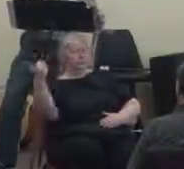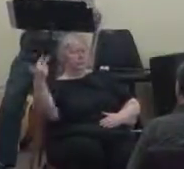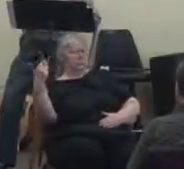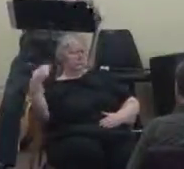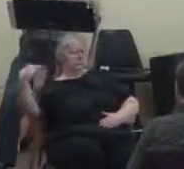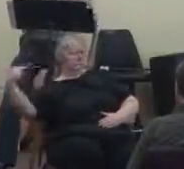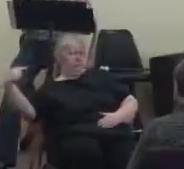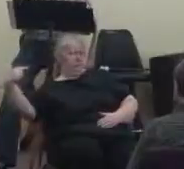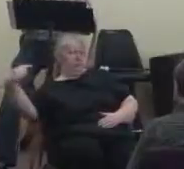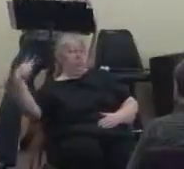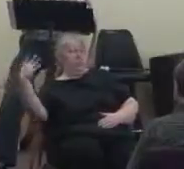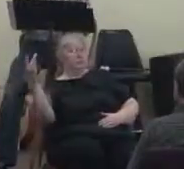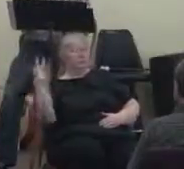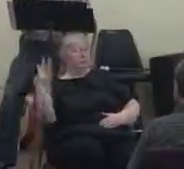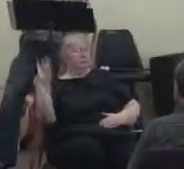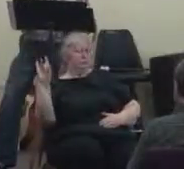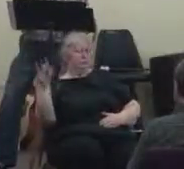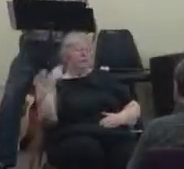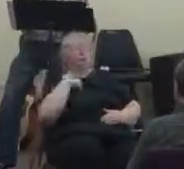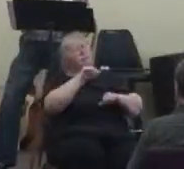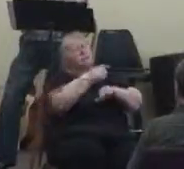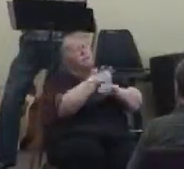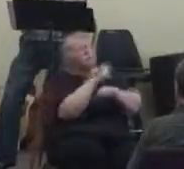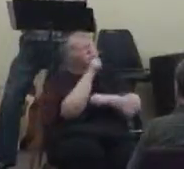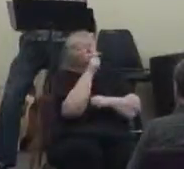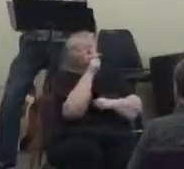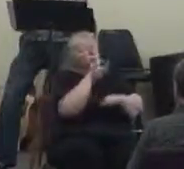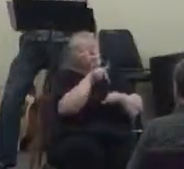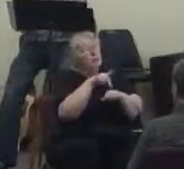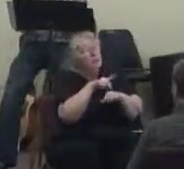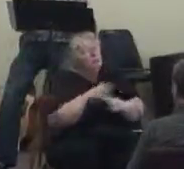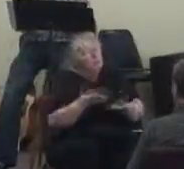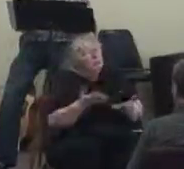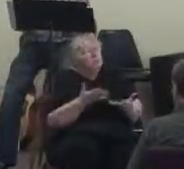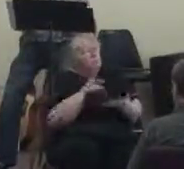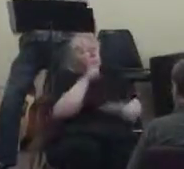18. I want to establish who Peter is.